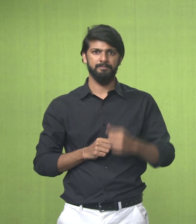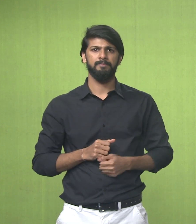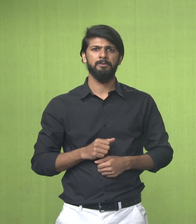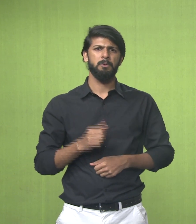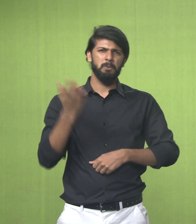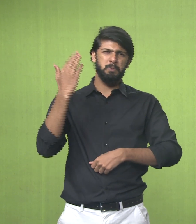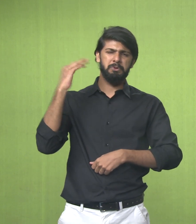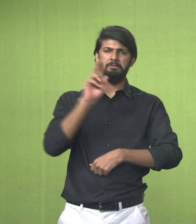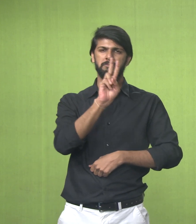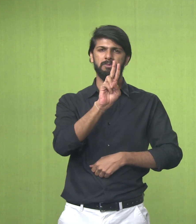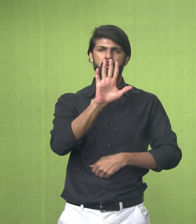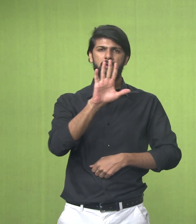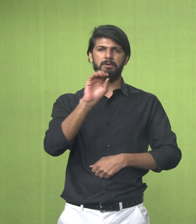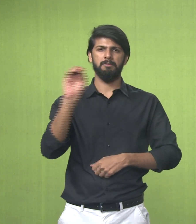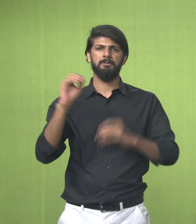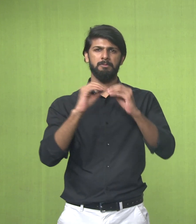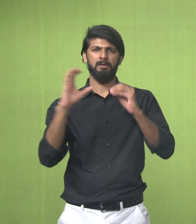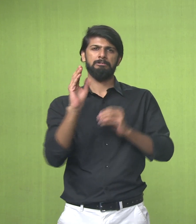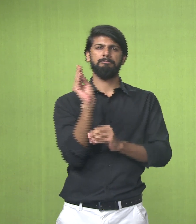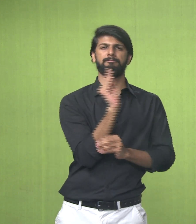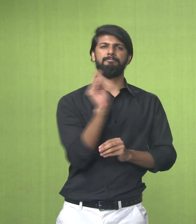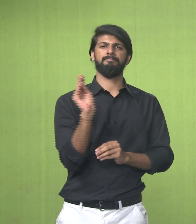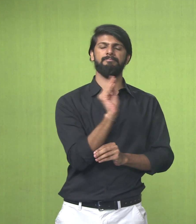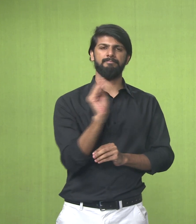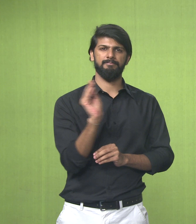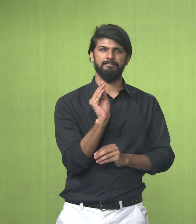The earliest pottery was found somewhere around 2500 BC.